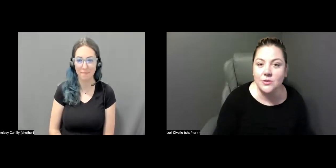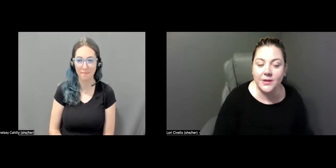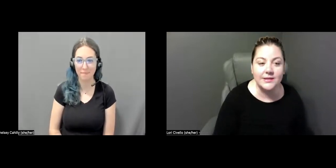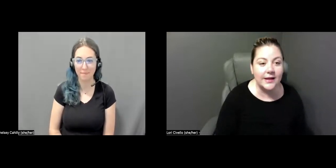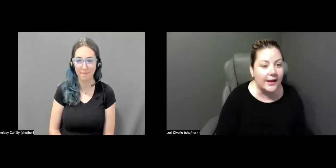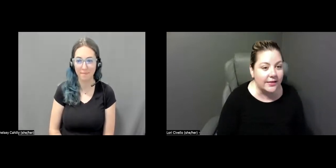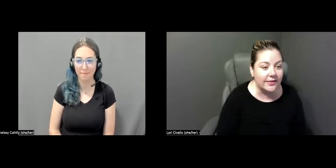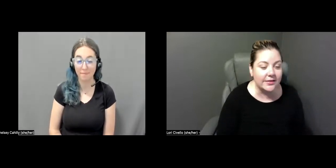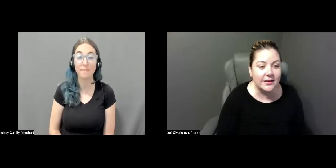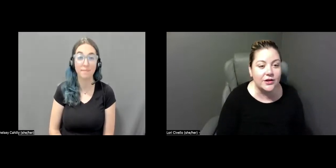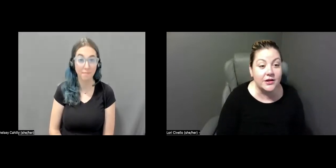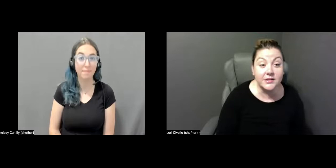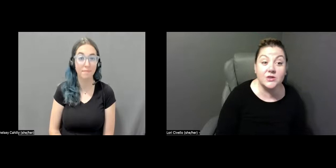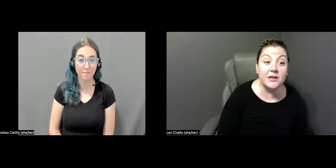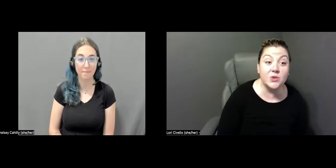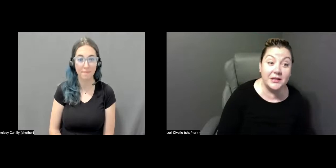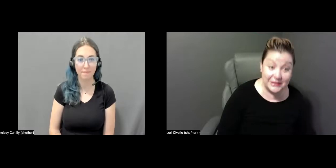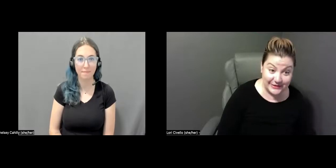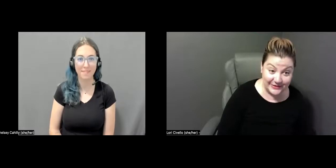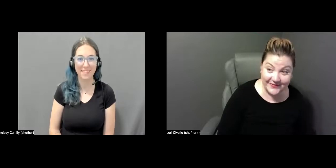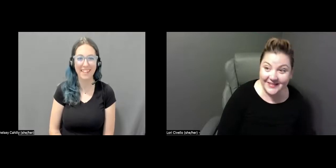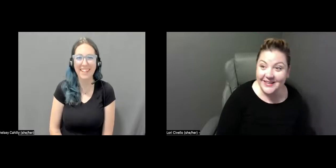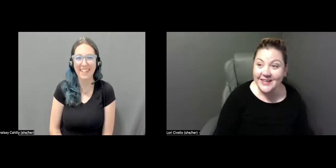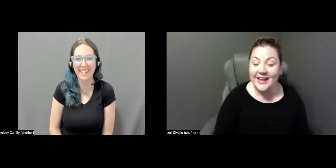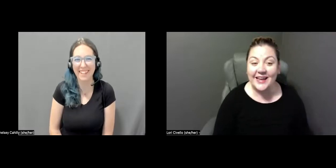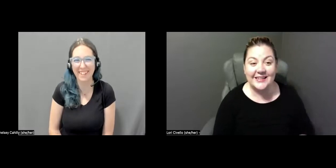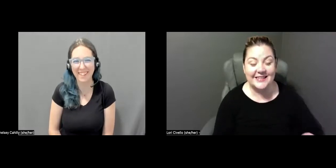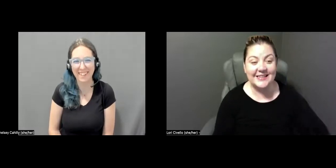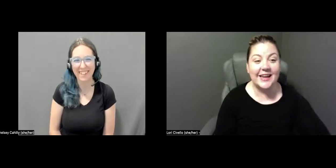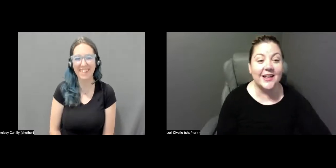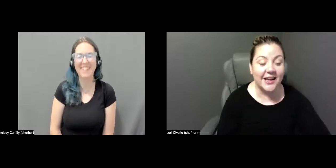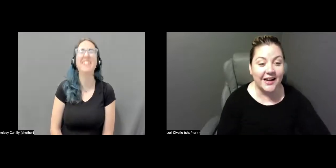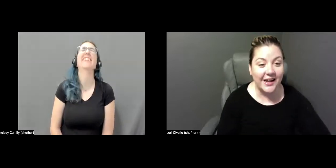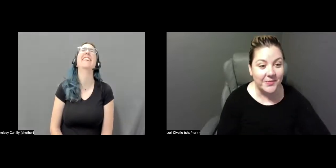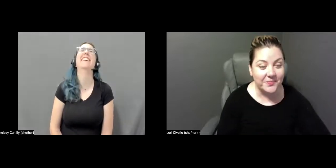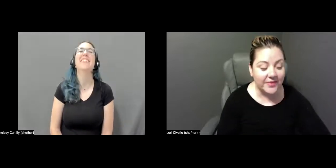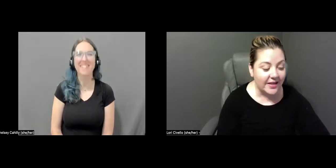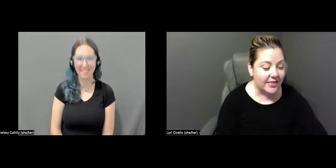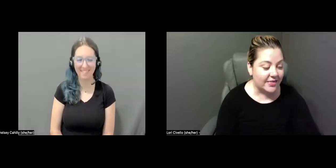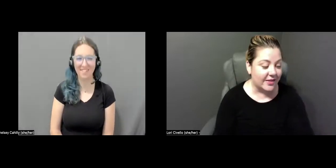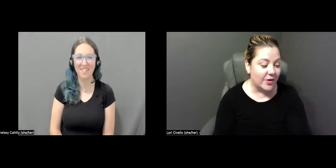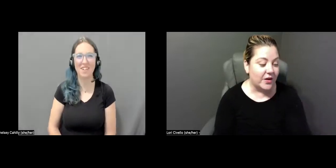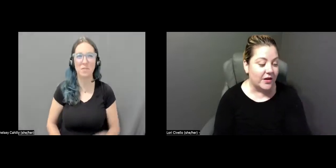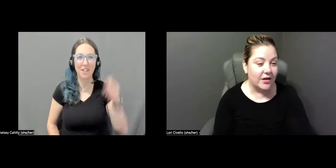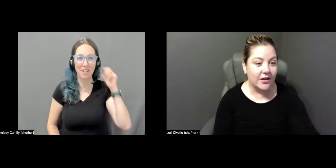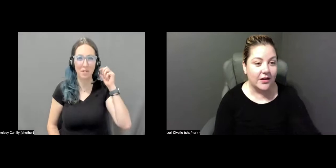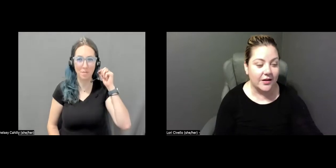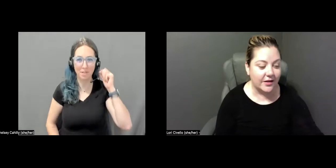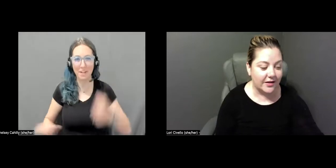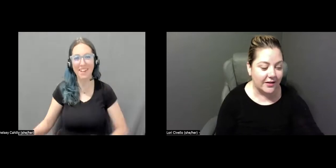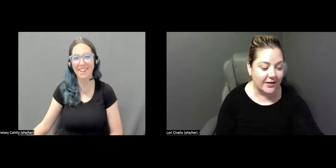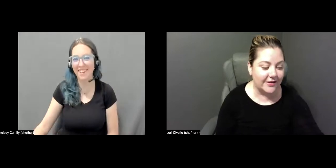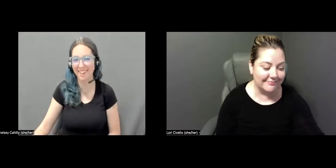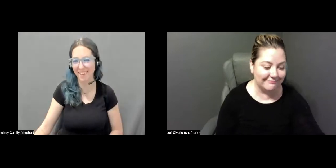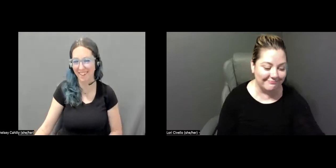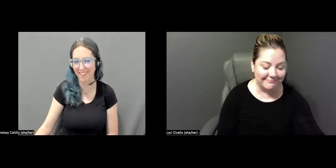June 28th. The year is 2022, and it's 8 o'clock at night. We sound like a We- Twilight Zone episode.